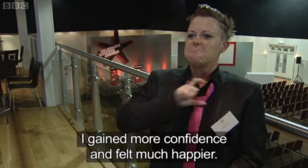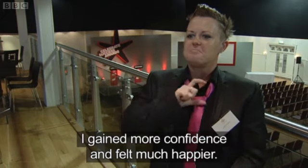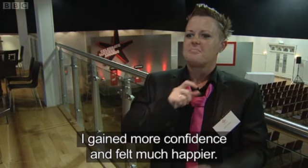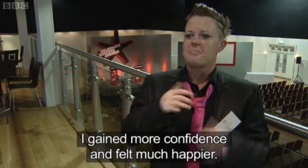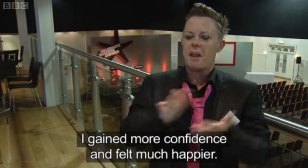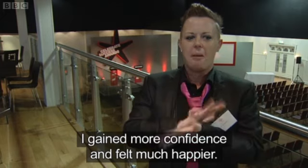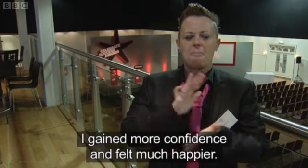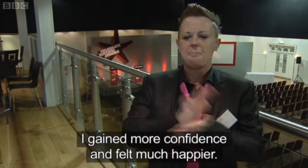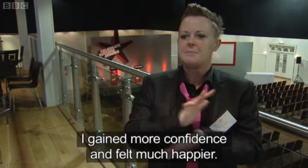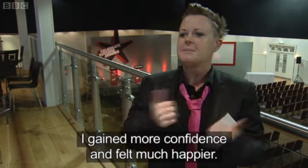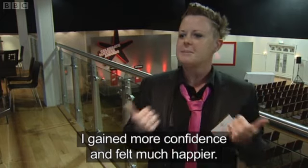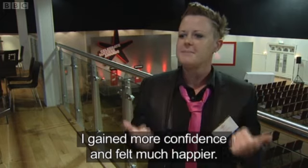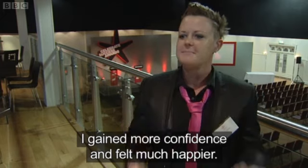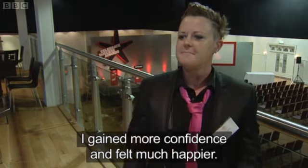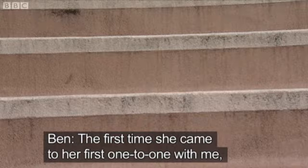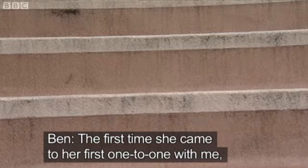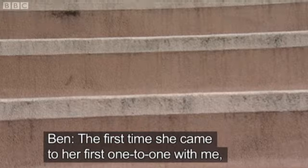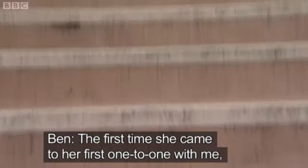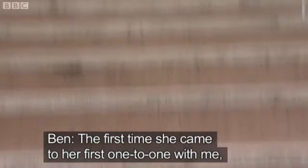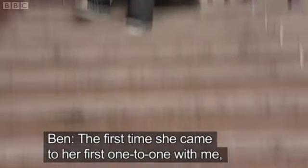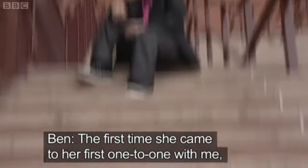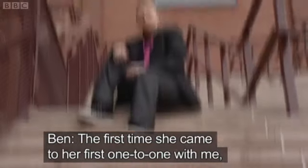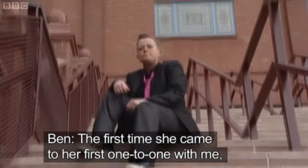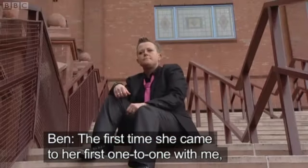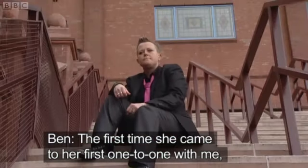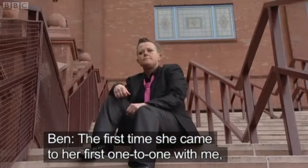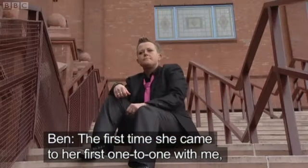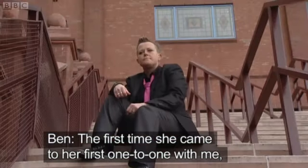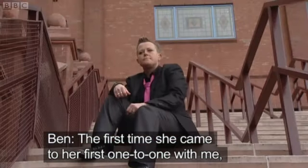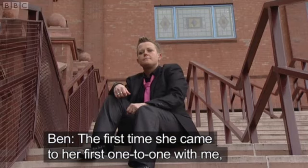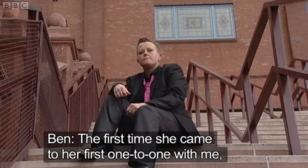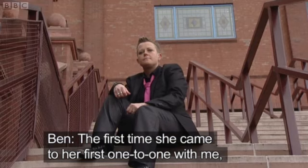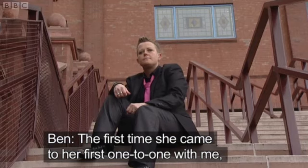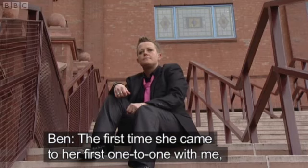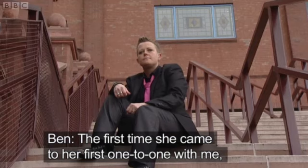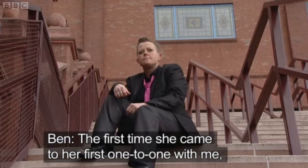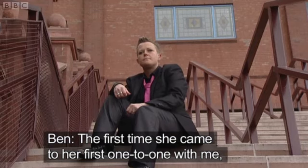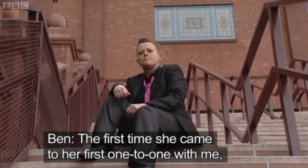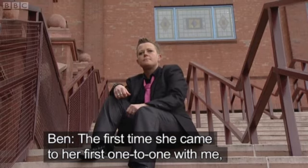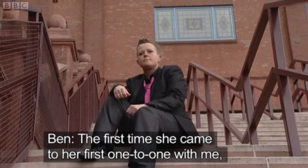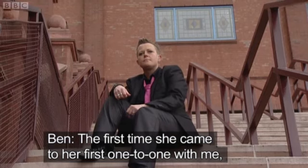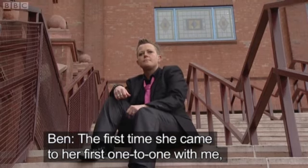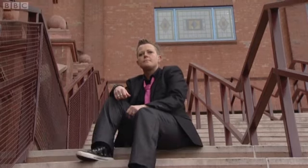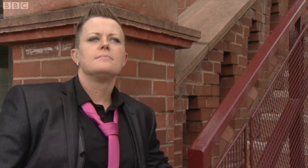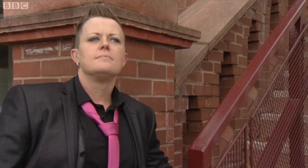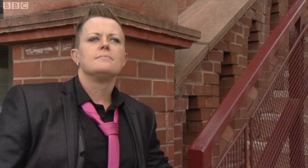much happier. The first time she came to her first one-to-one with me,